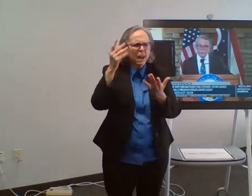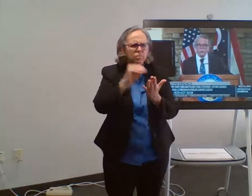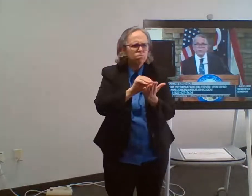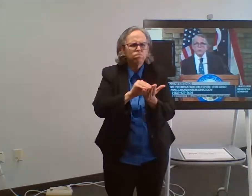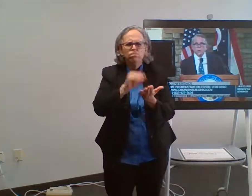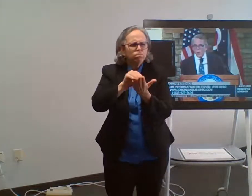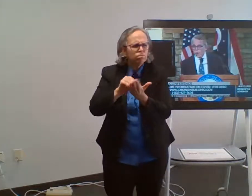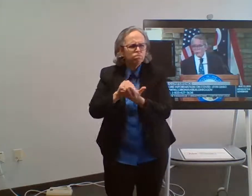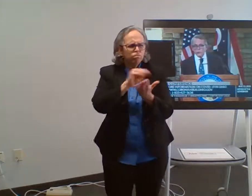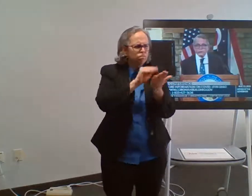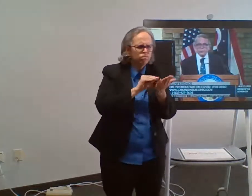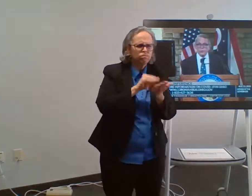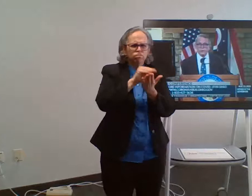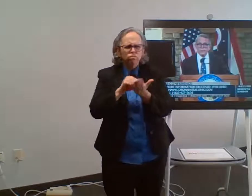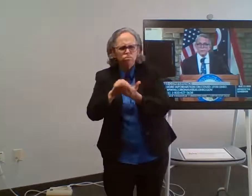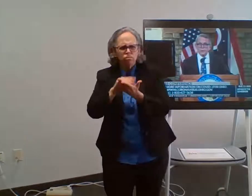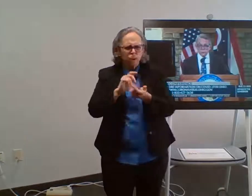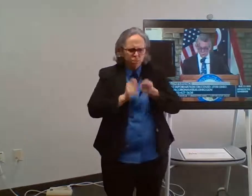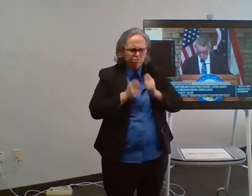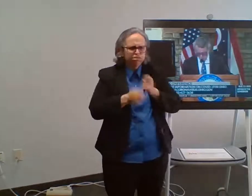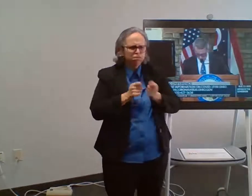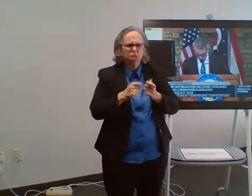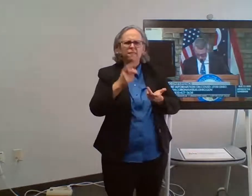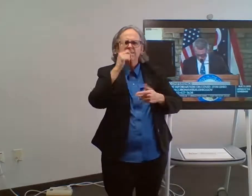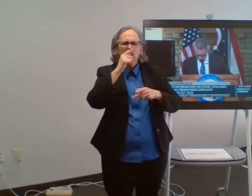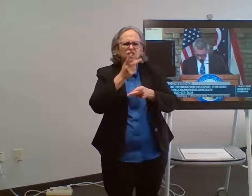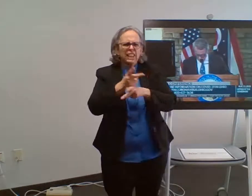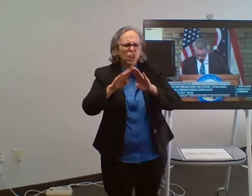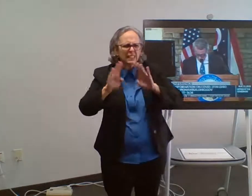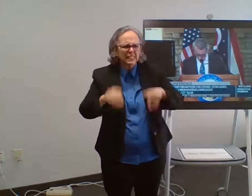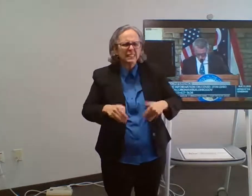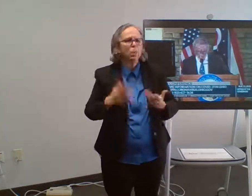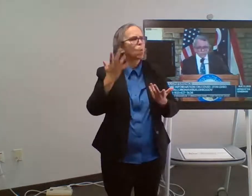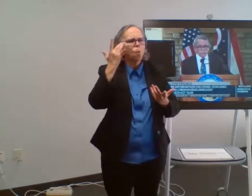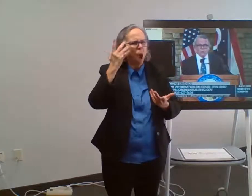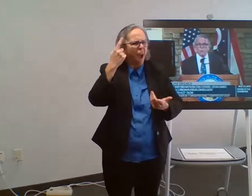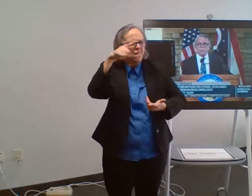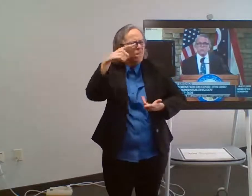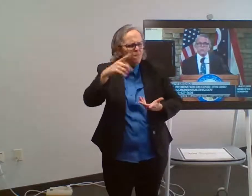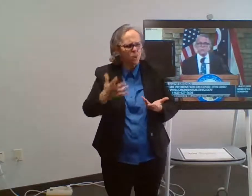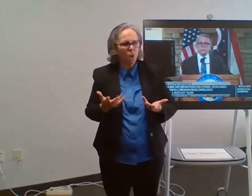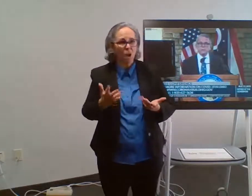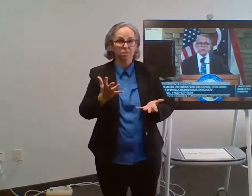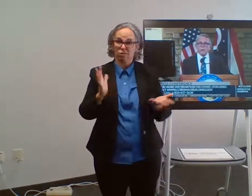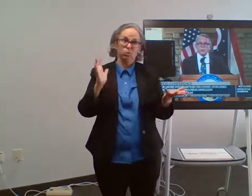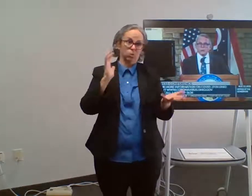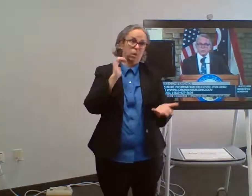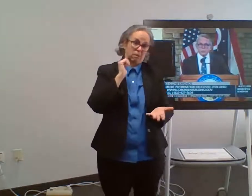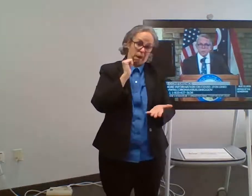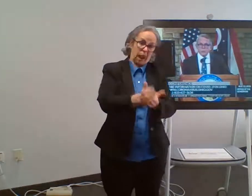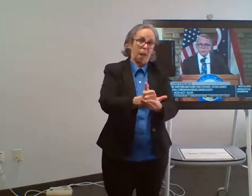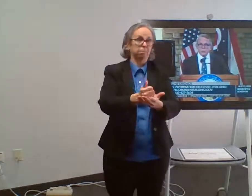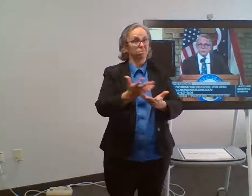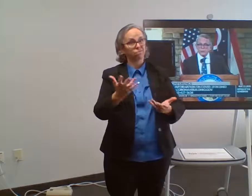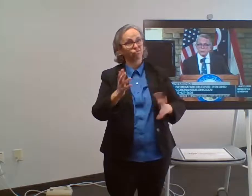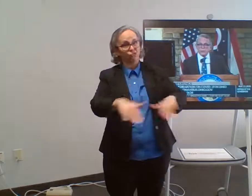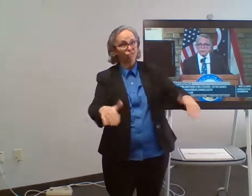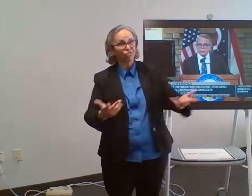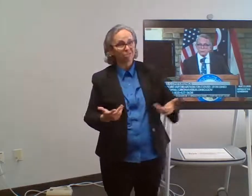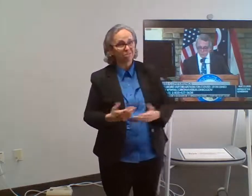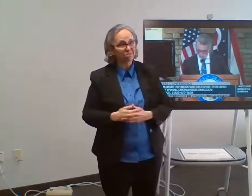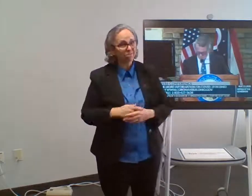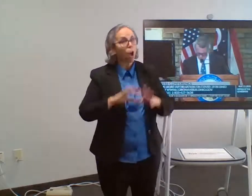futures for all of our children in Ohio. We'll turn it over for a moment to John Houston. John is